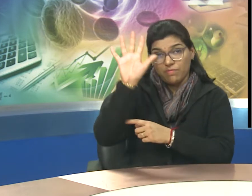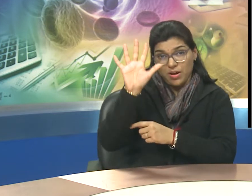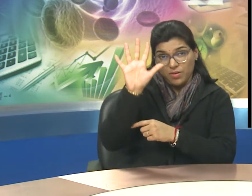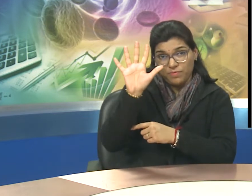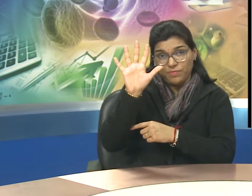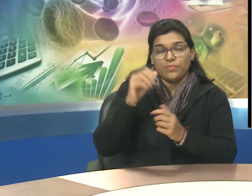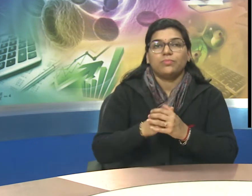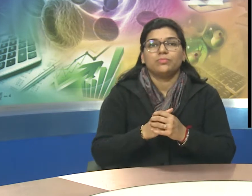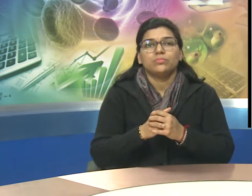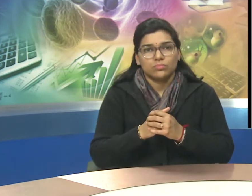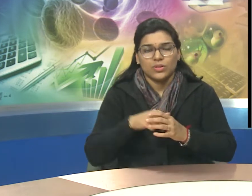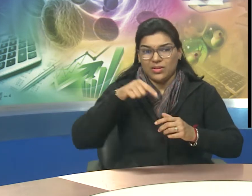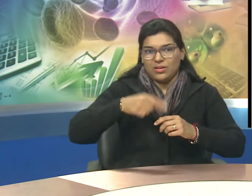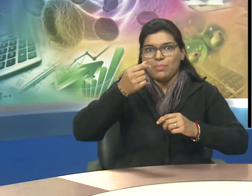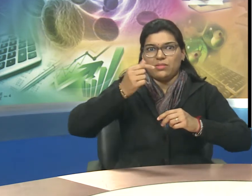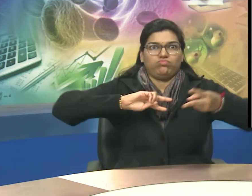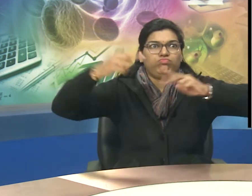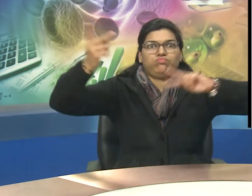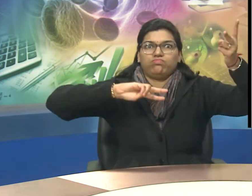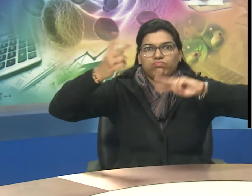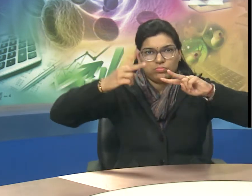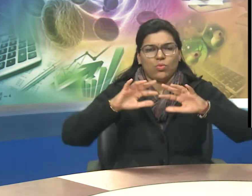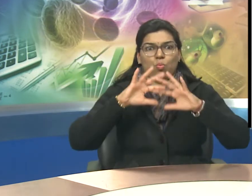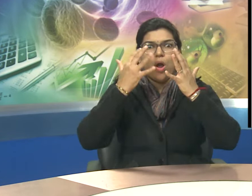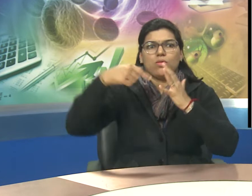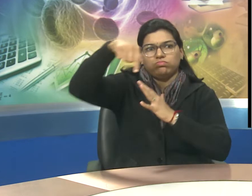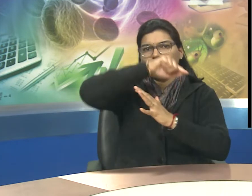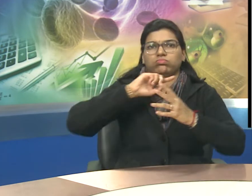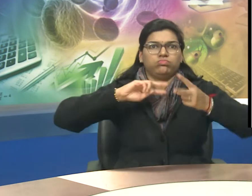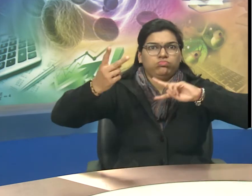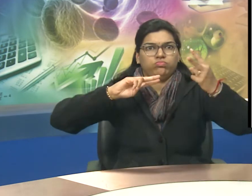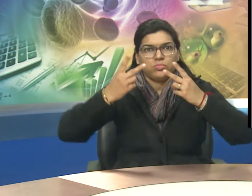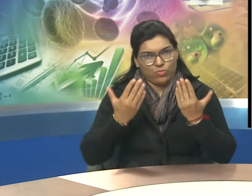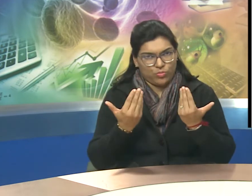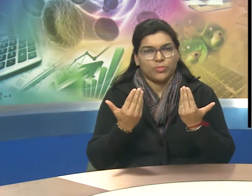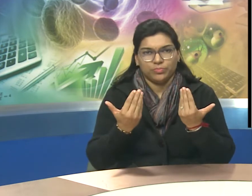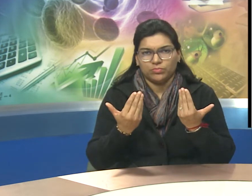businessmen for short-term and long-term purposes.